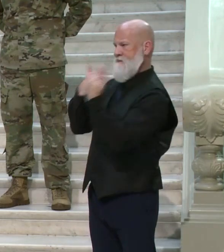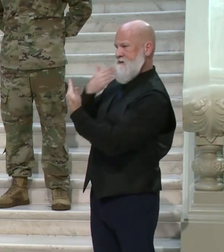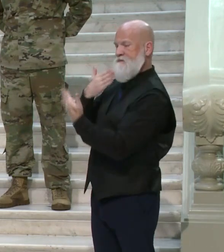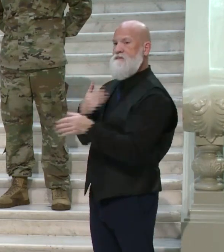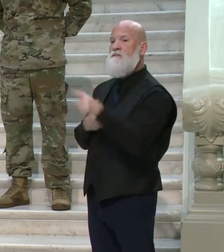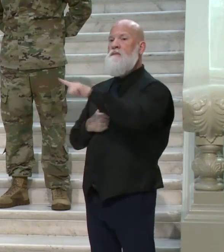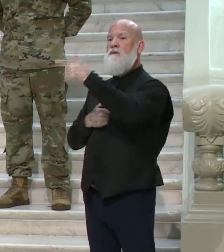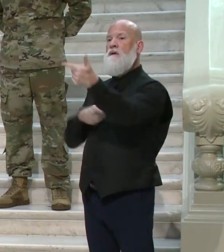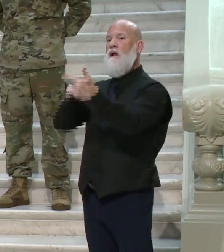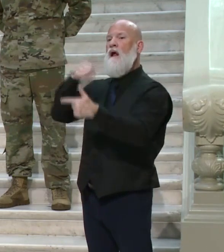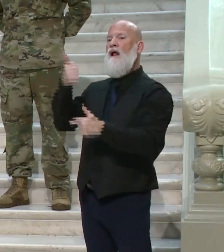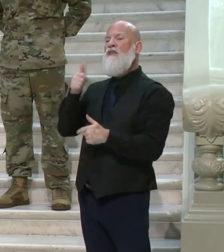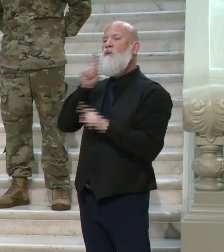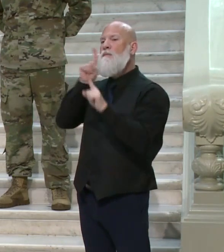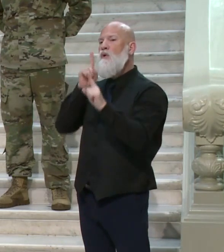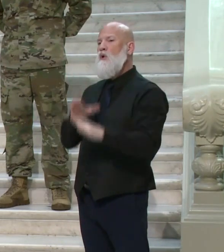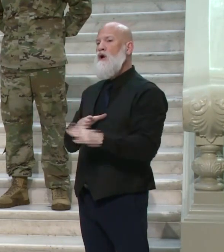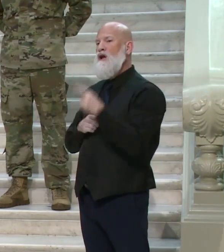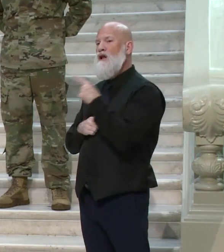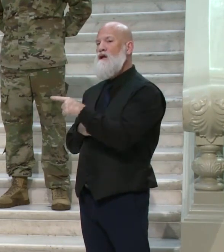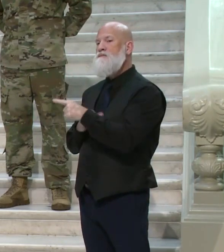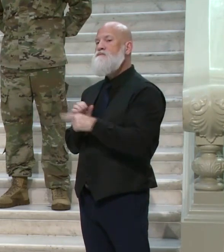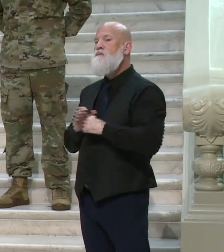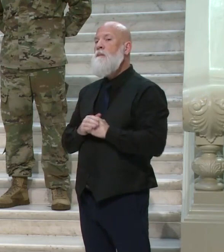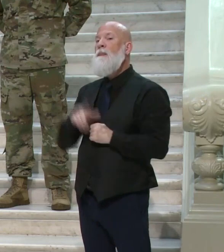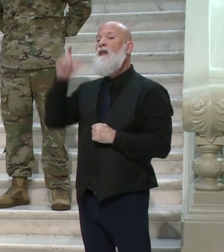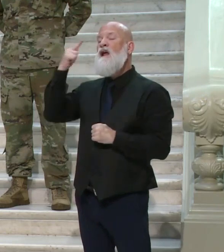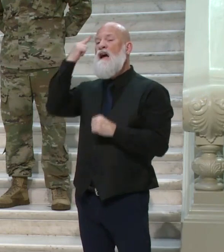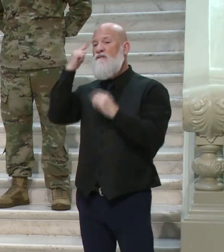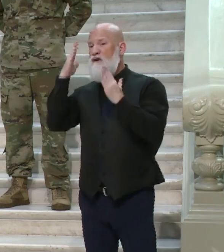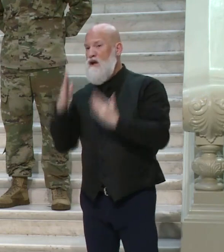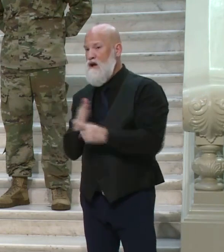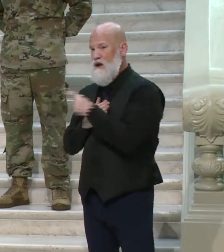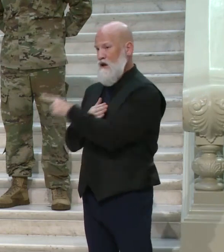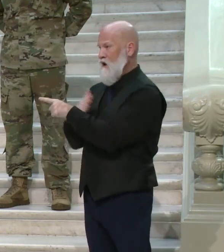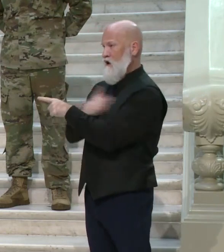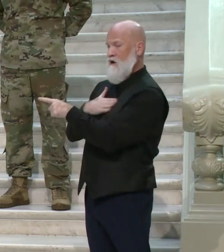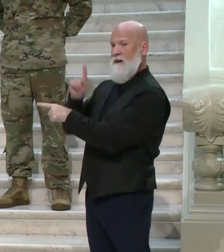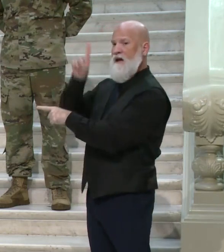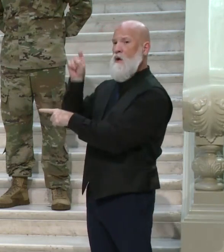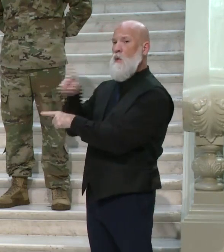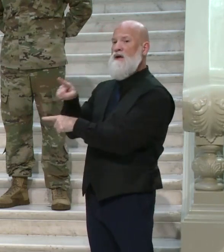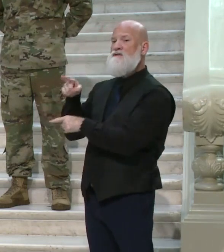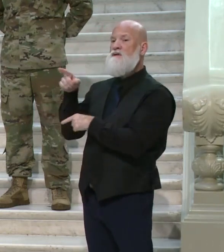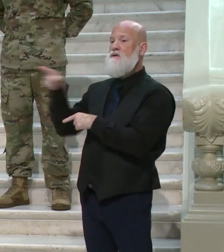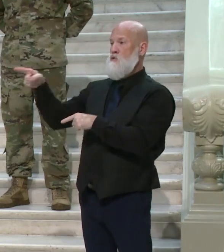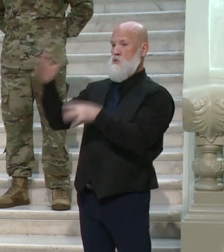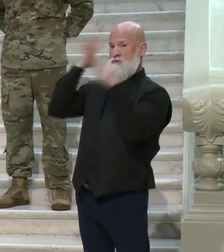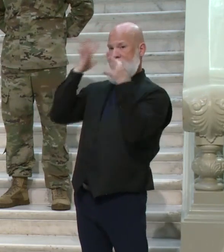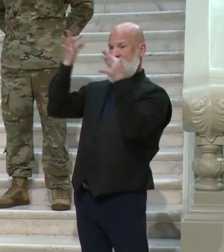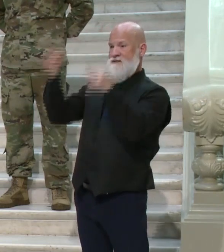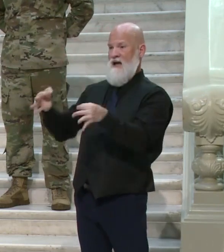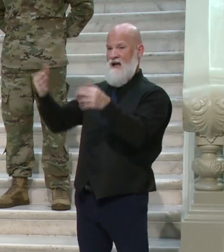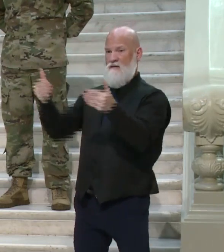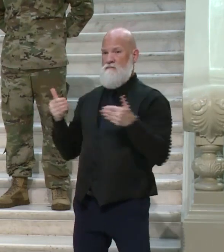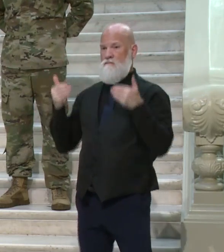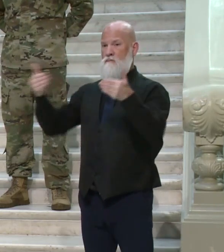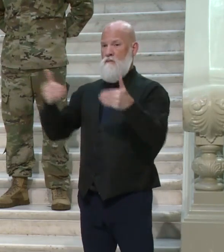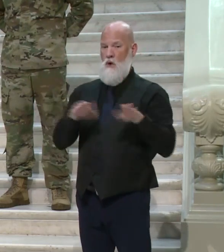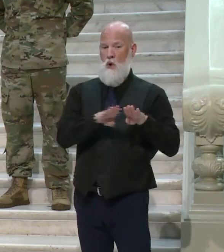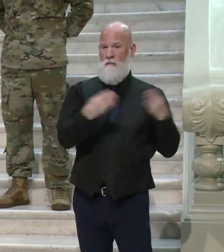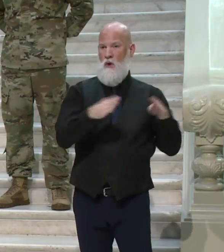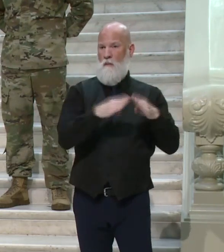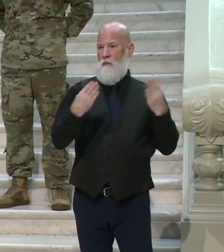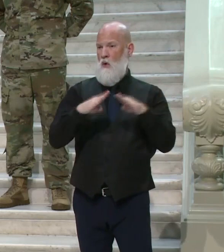Governor Kemp, Tyreek Wynn with Tyreek on the Move. My question to you is, when you made the decision to reopen some of these